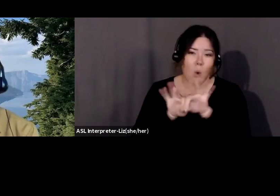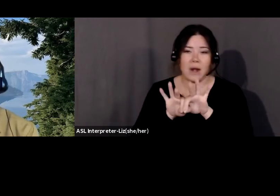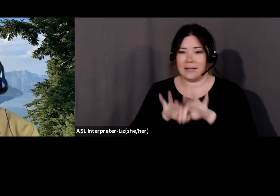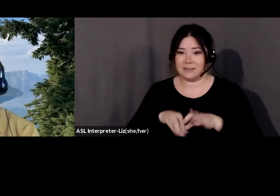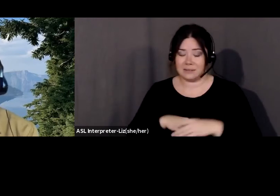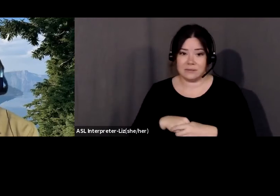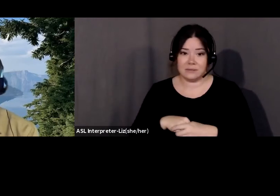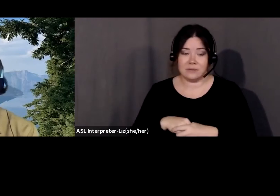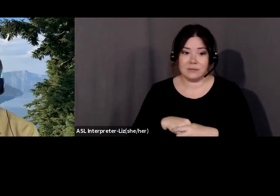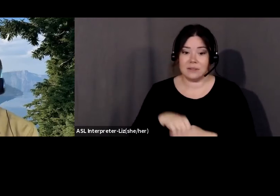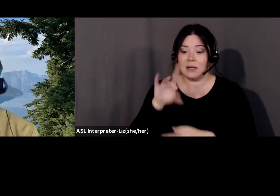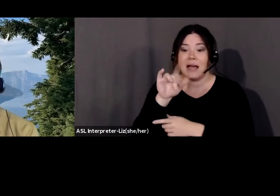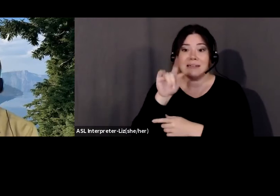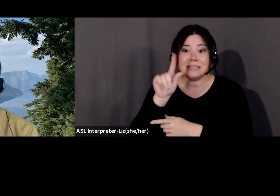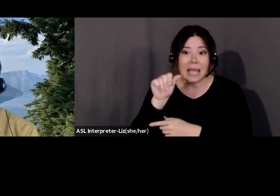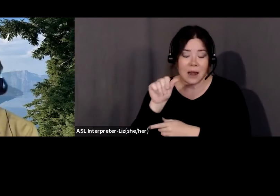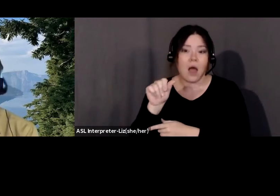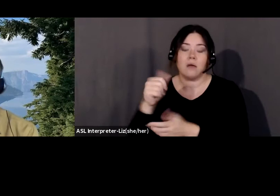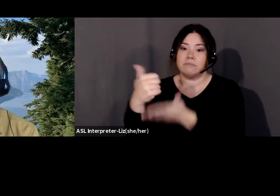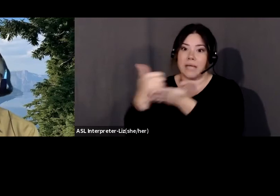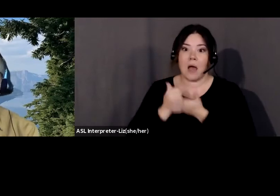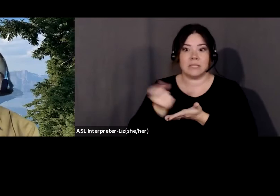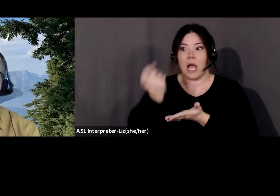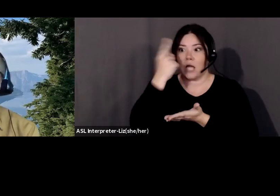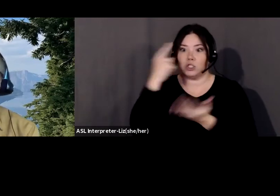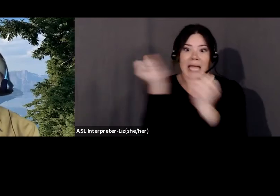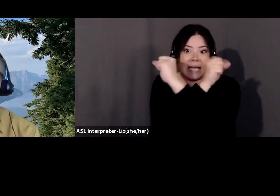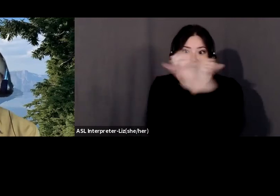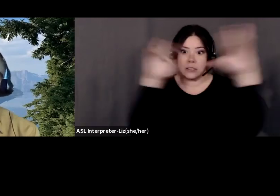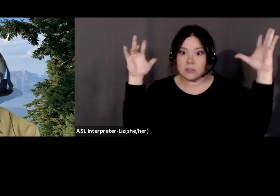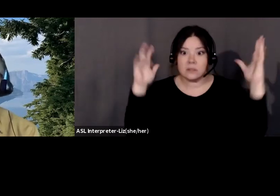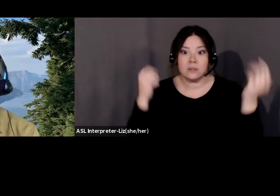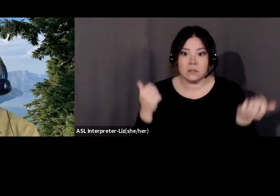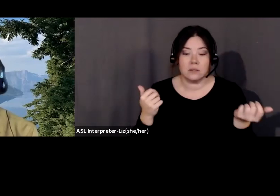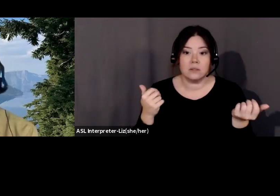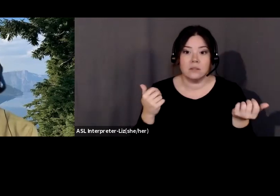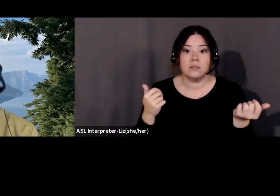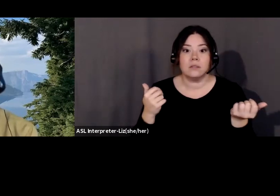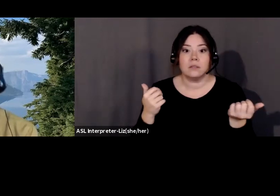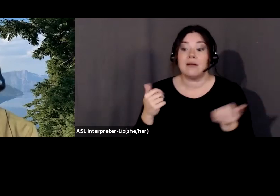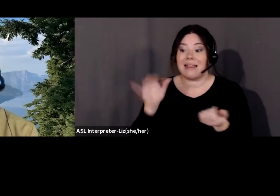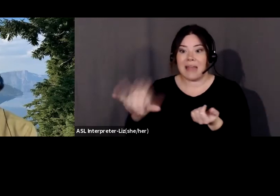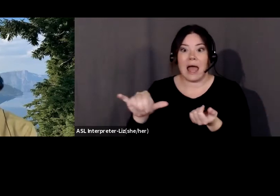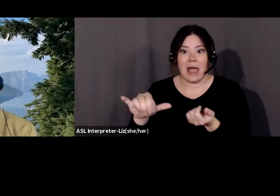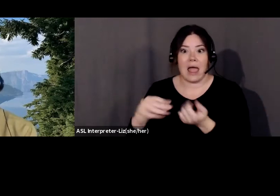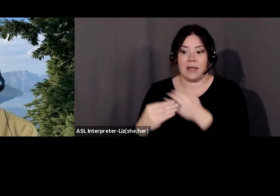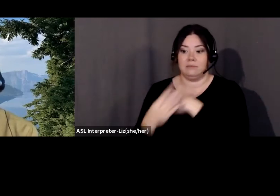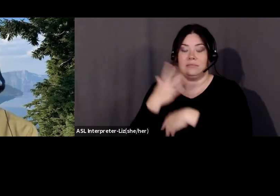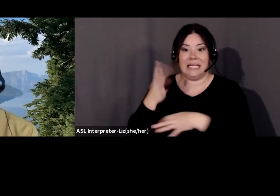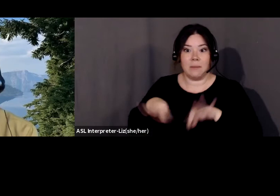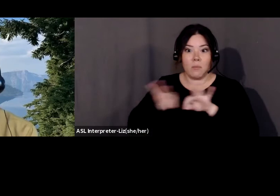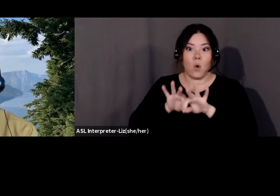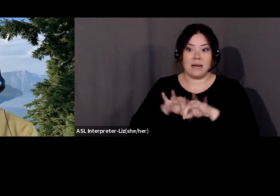Data is critical to our understanding of what's happening. And it's also critical to us making progress and